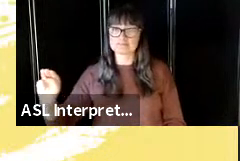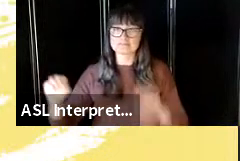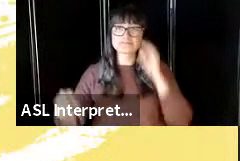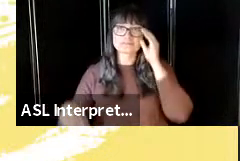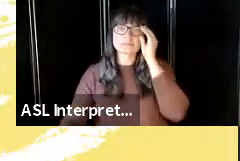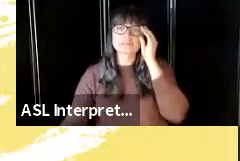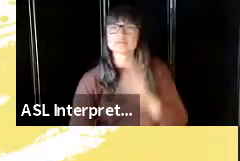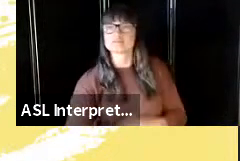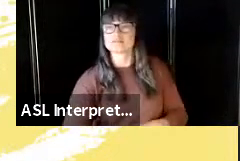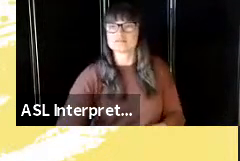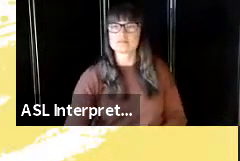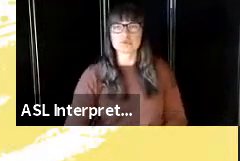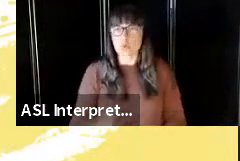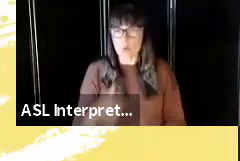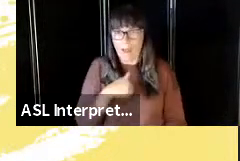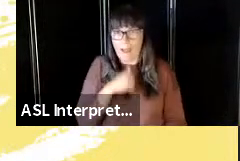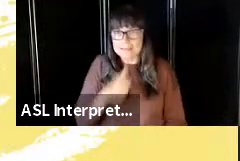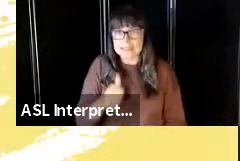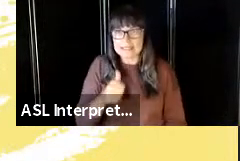So I didn't go, my